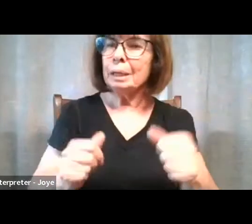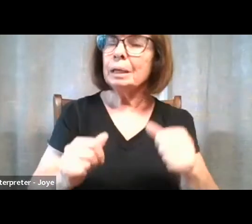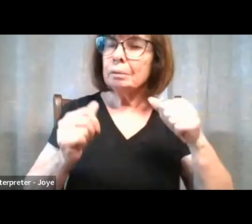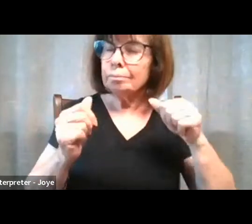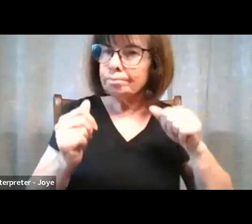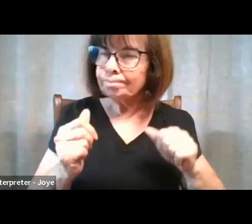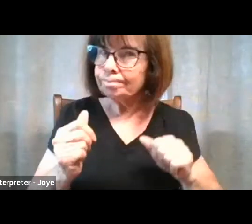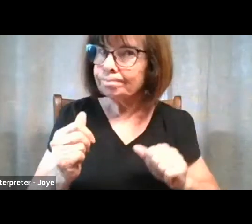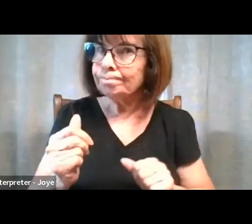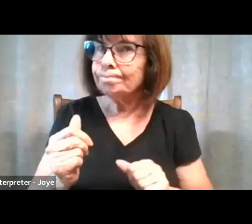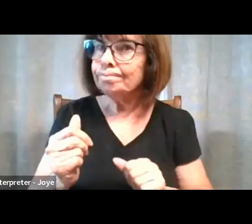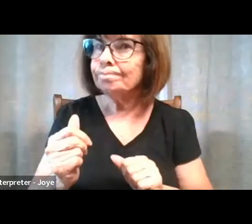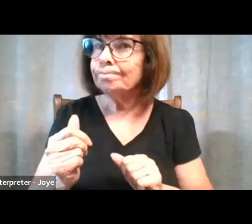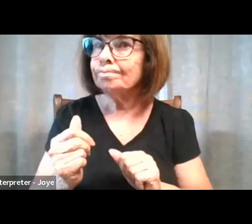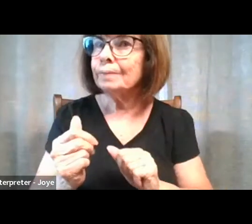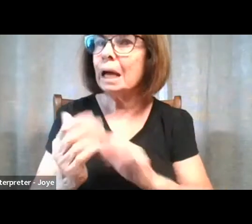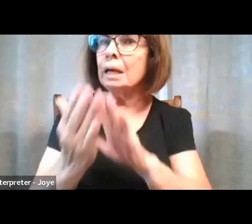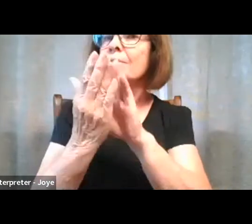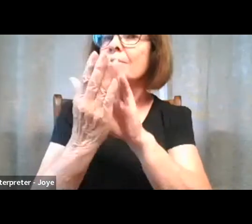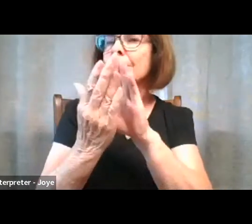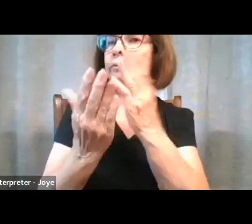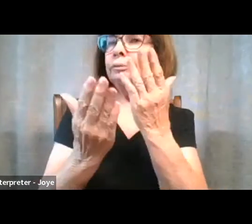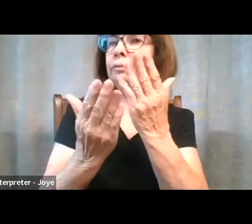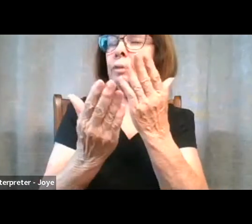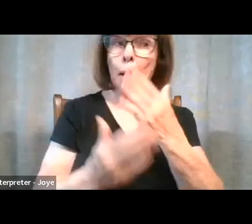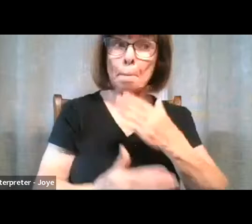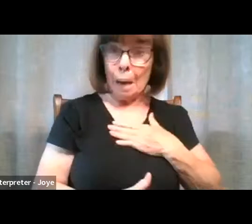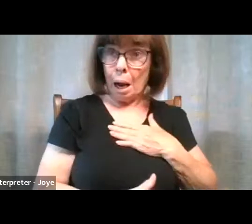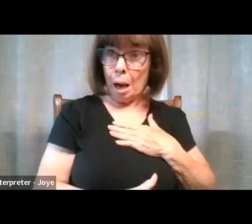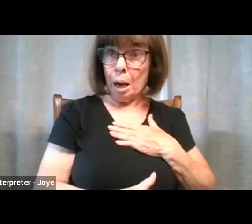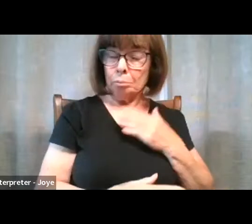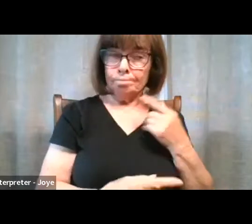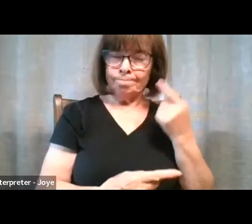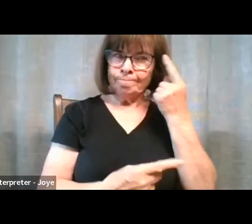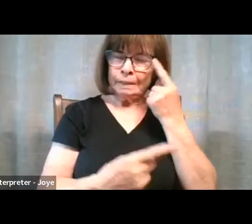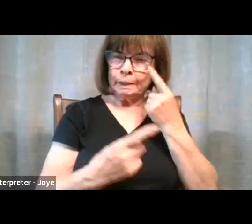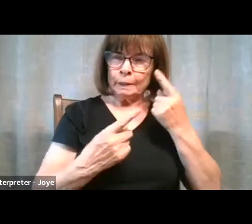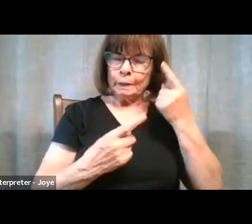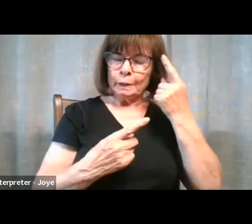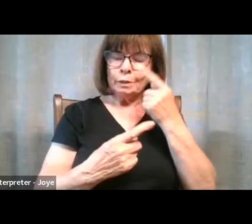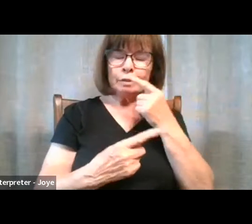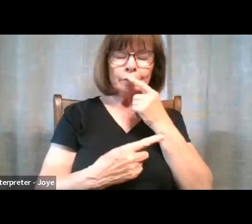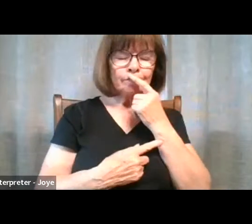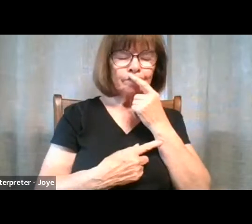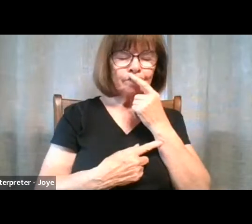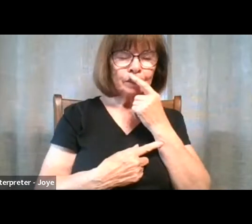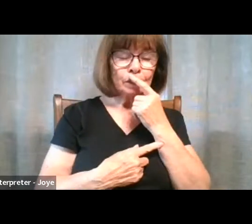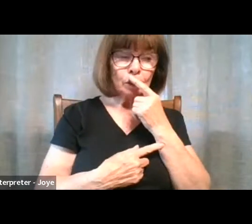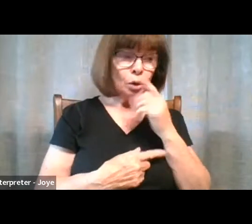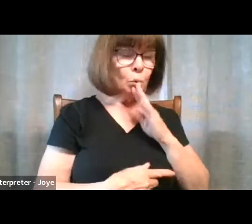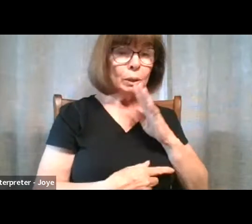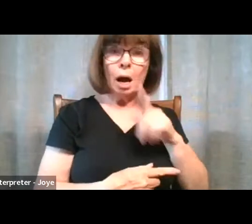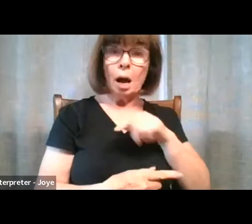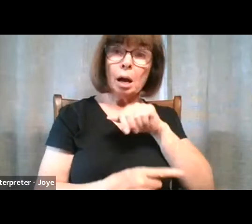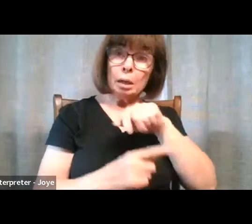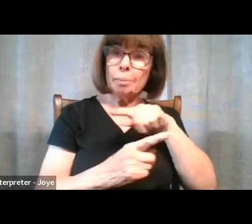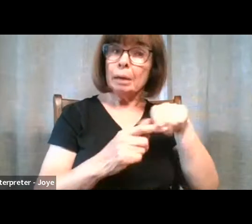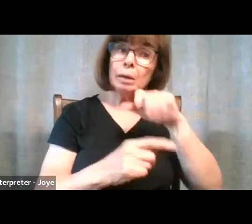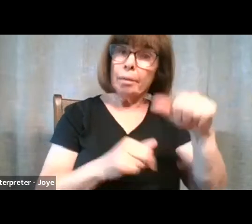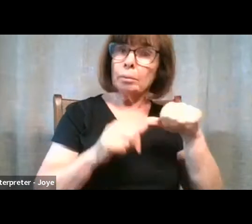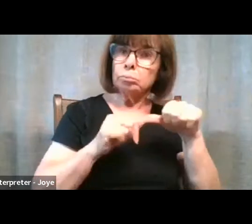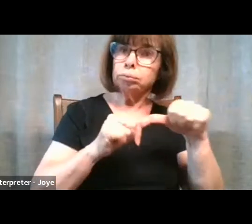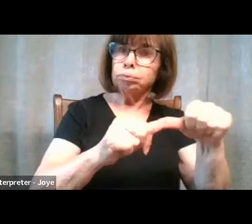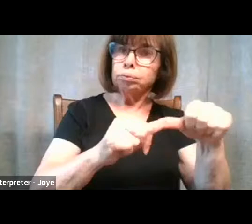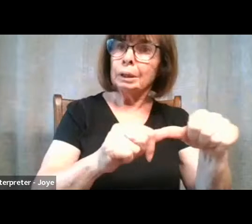my concern wholeheartedly is that we talk about other chronic diseases. I mean,